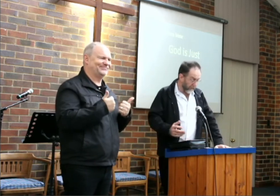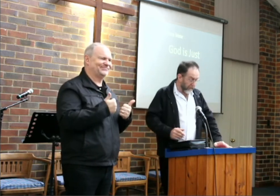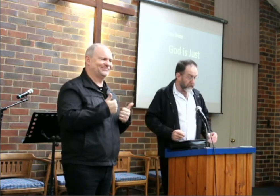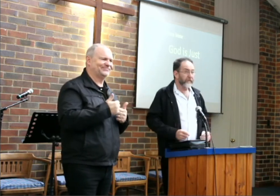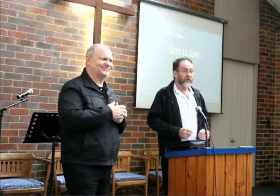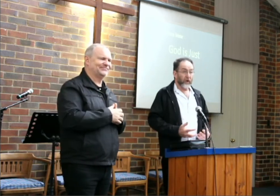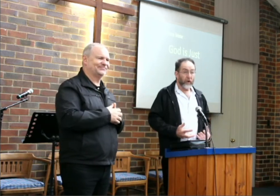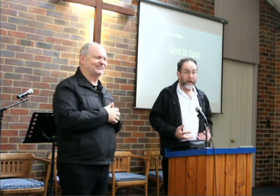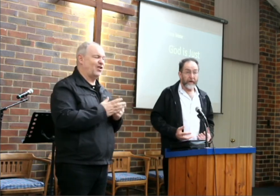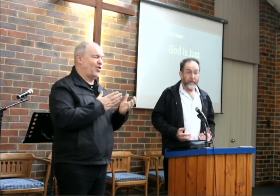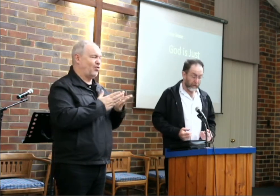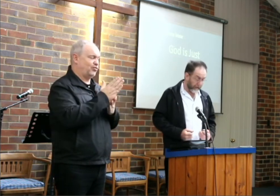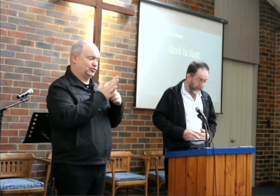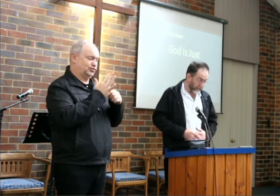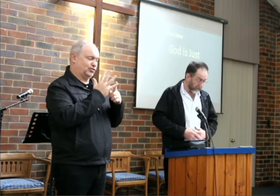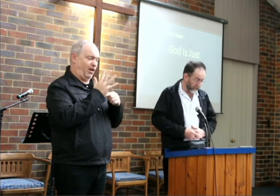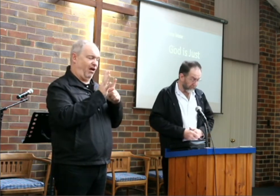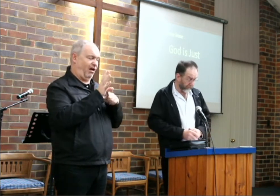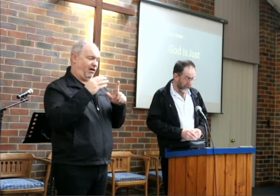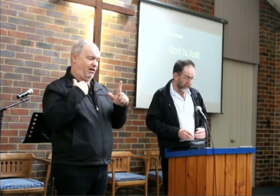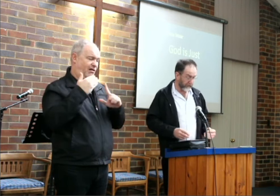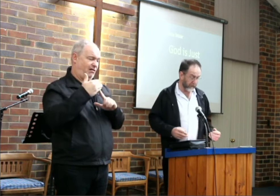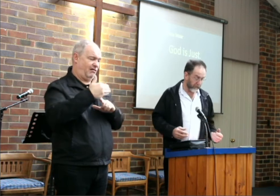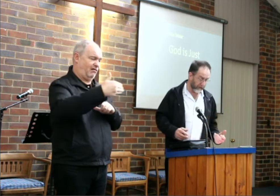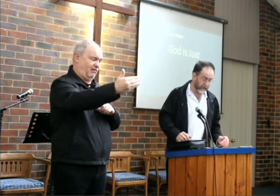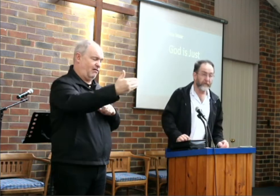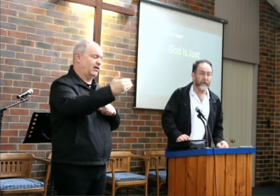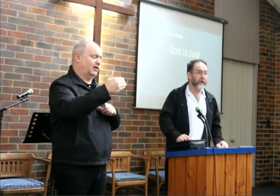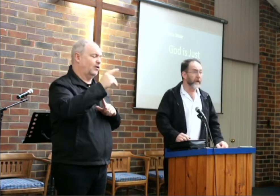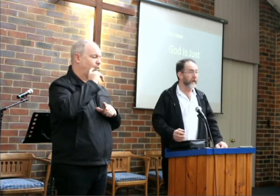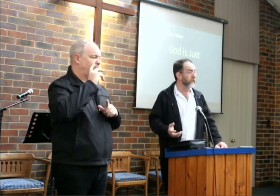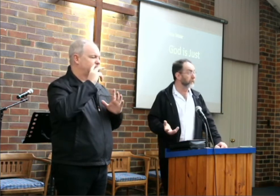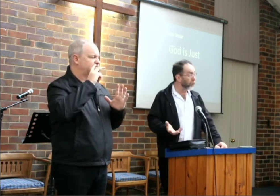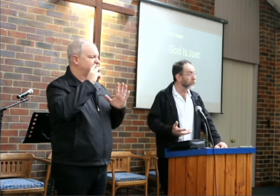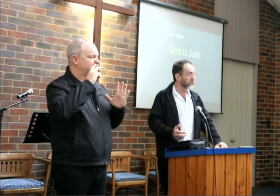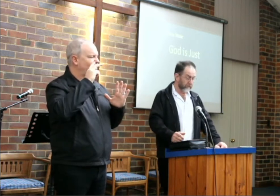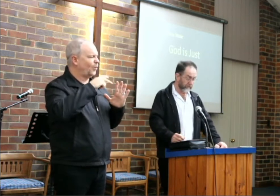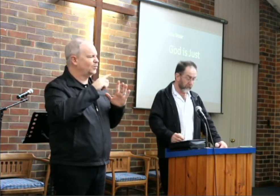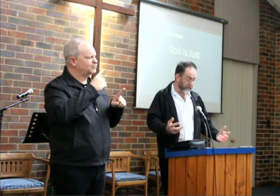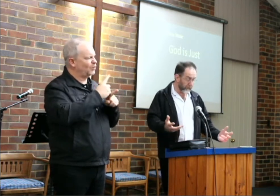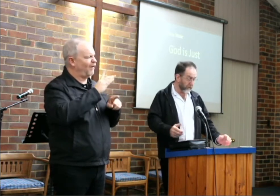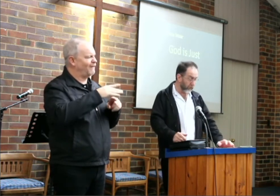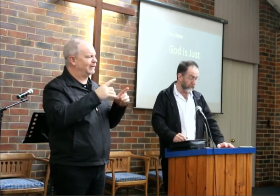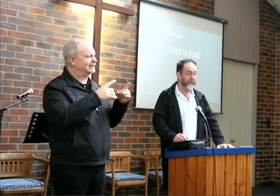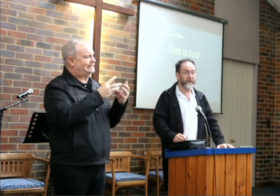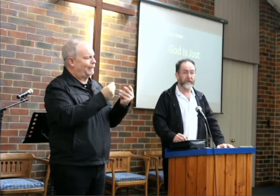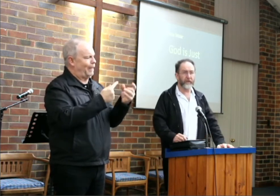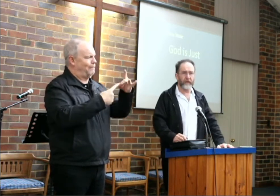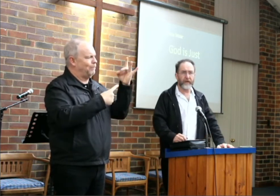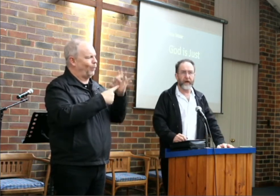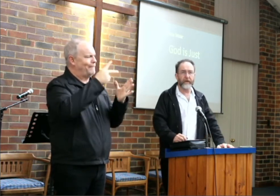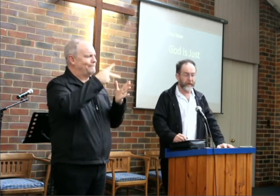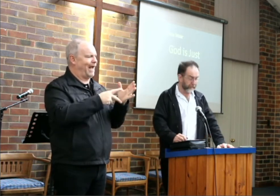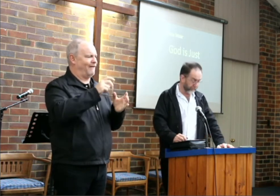Throughout the month of July, what we're going to be doing is we're going to be looking at the important or some of the important features of